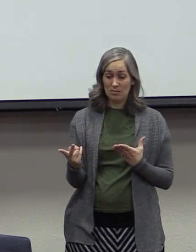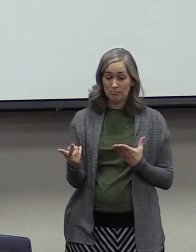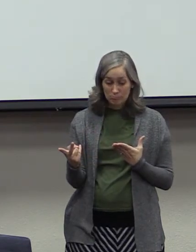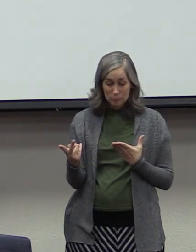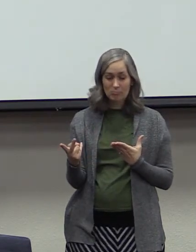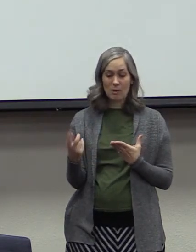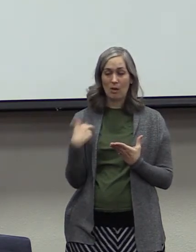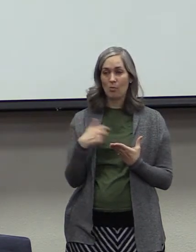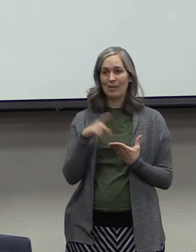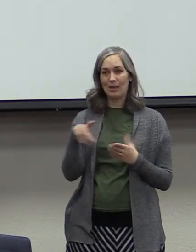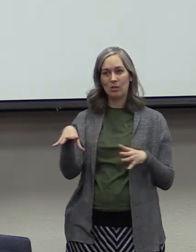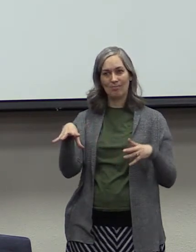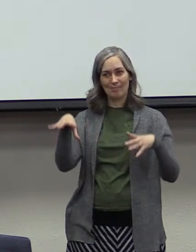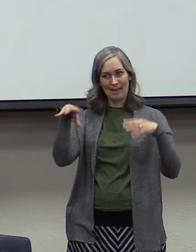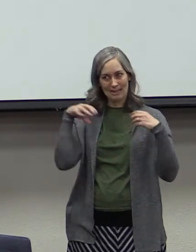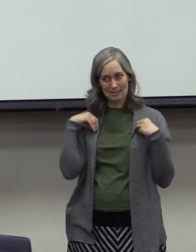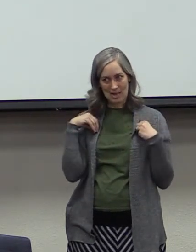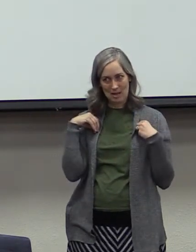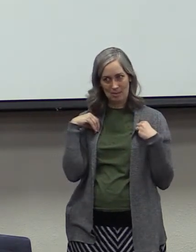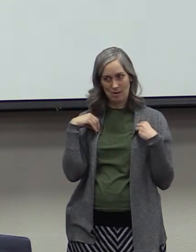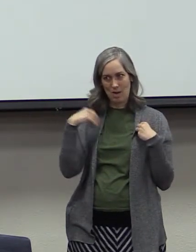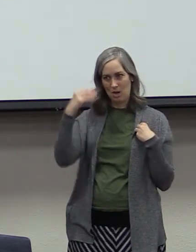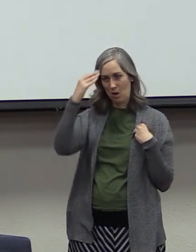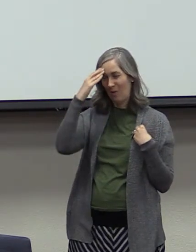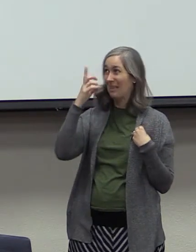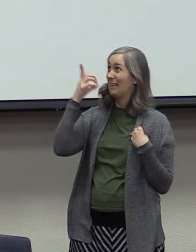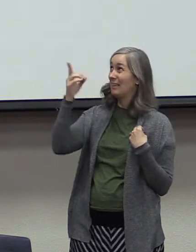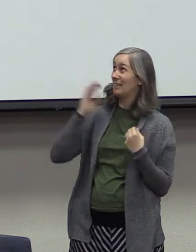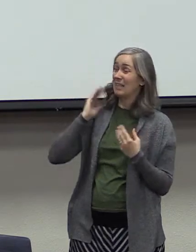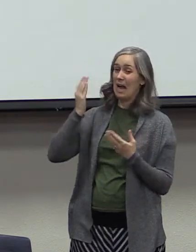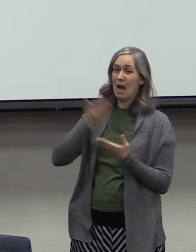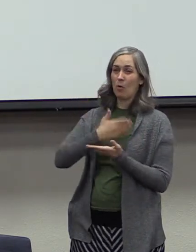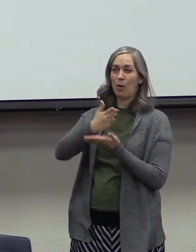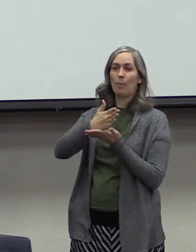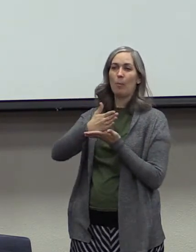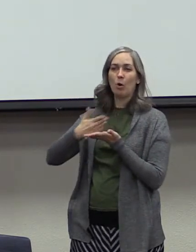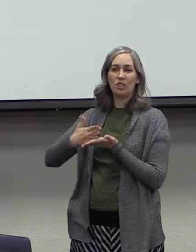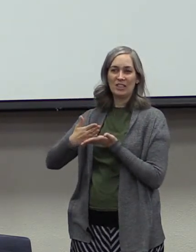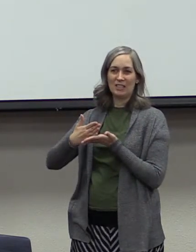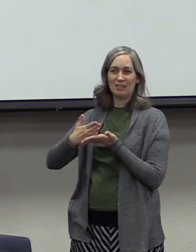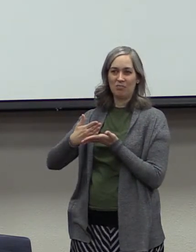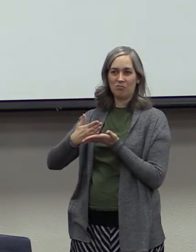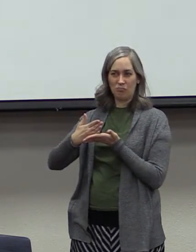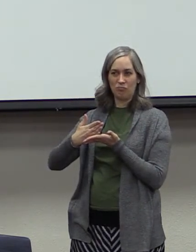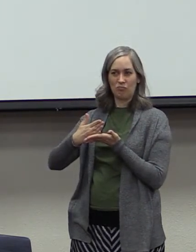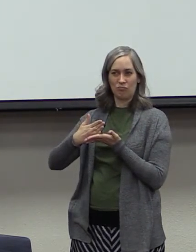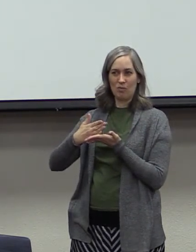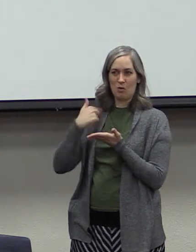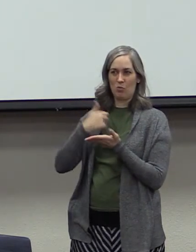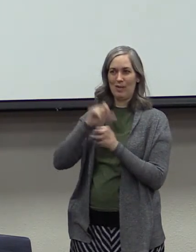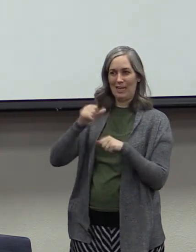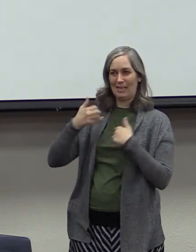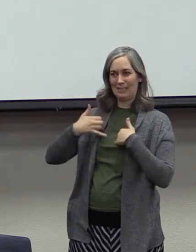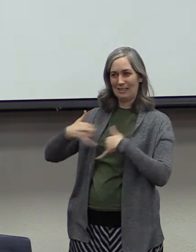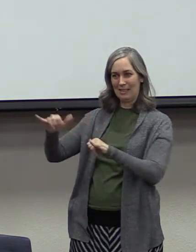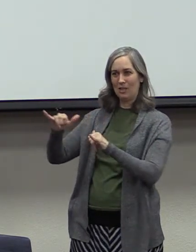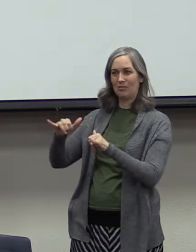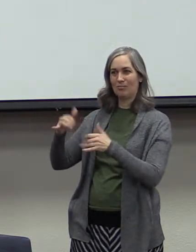that. But know that He is our portion and we can still serve Him in that